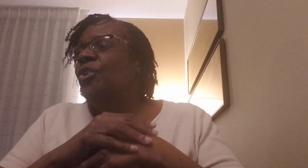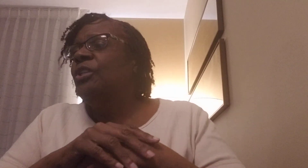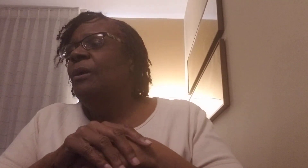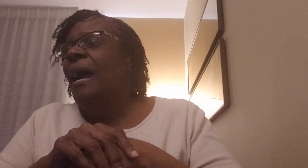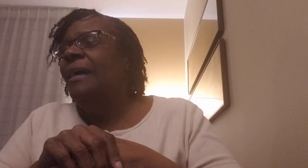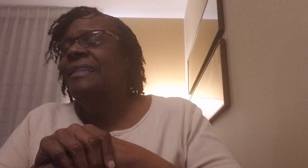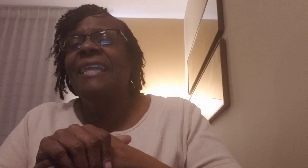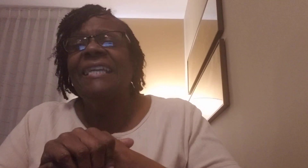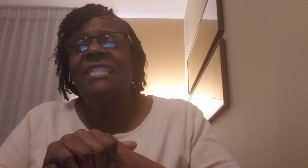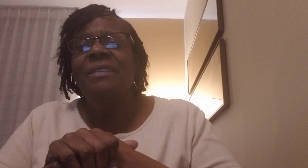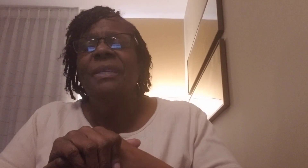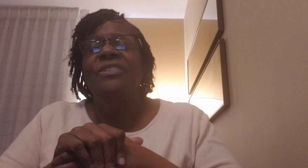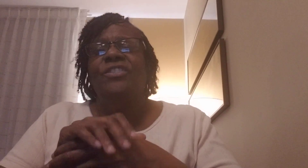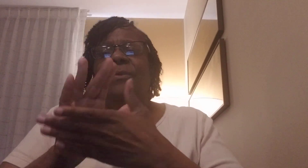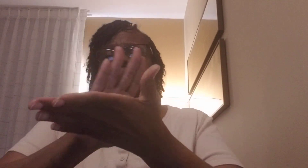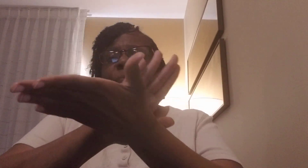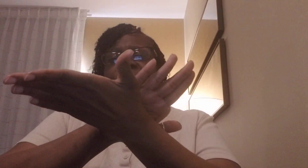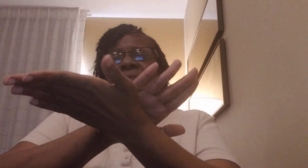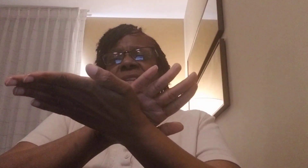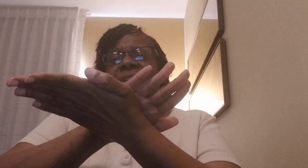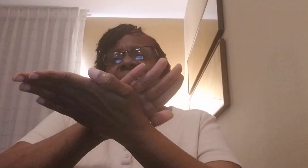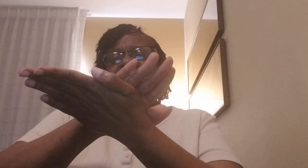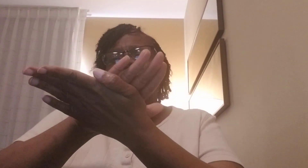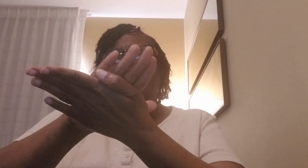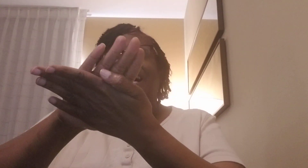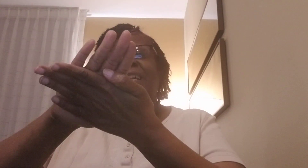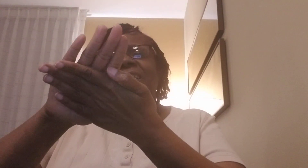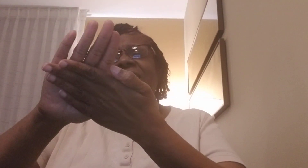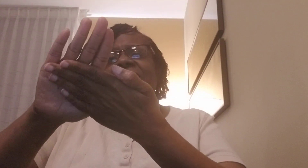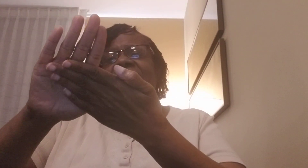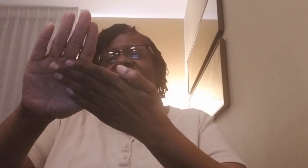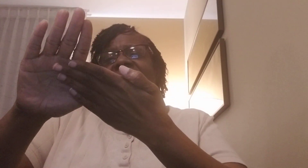you nice to meet you. Nice